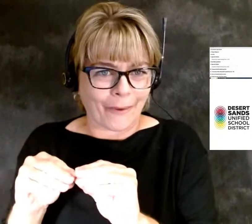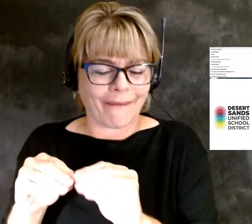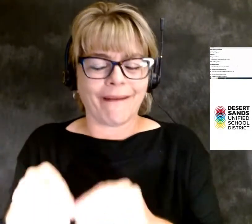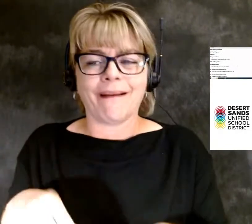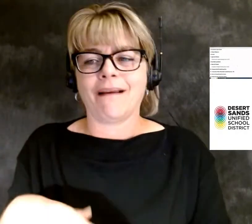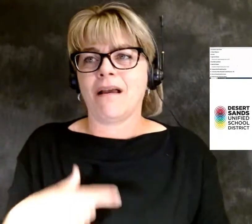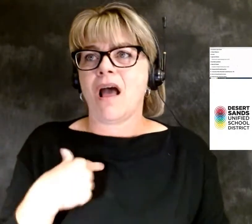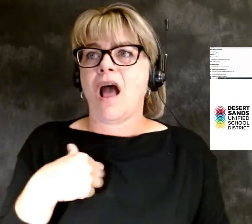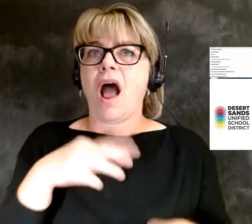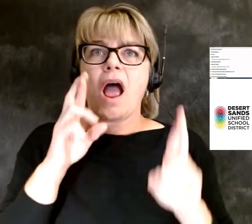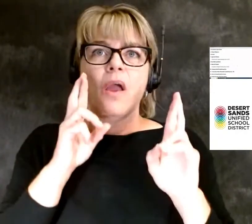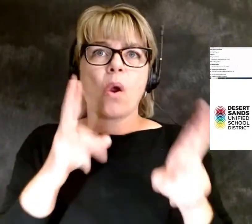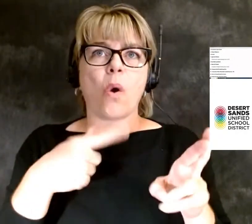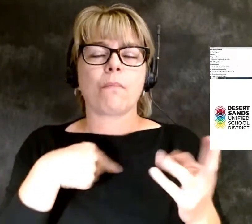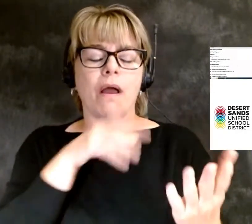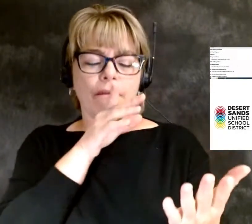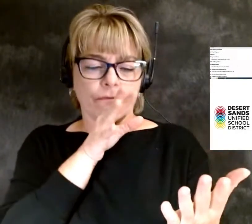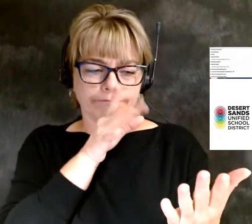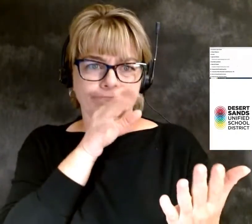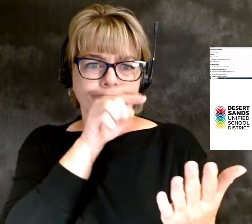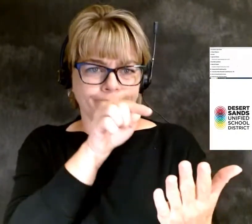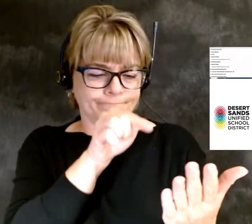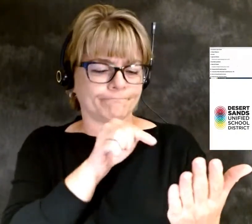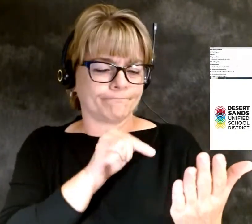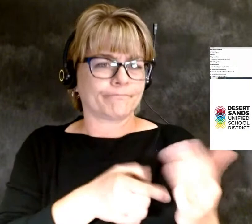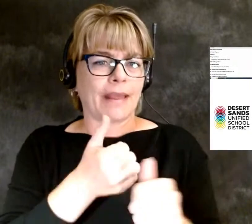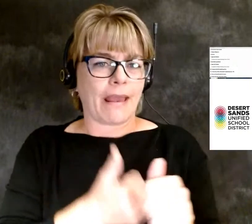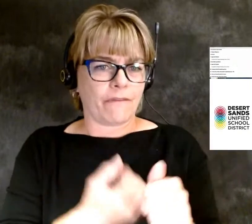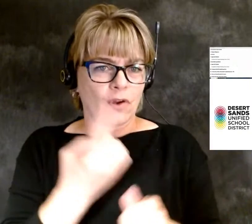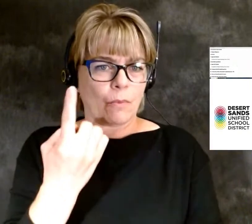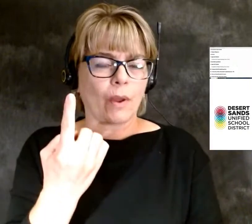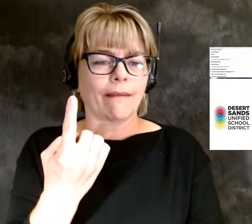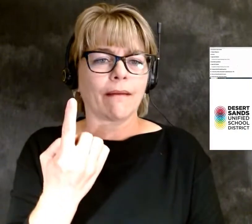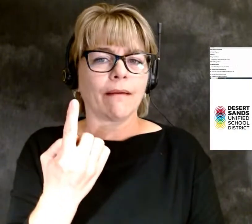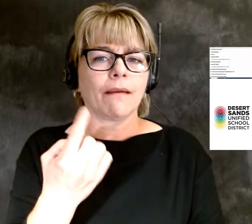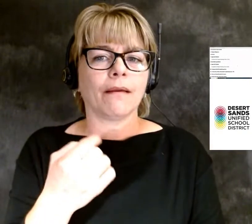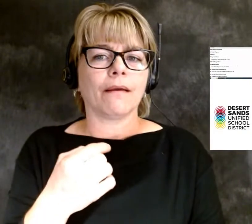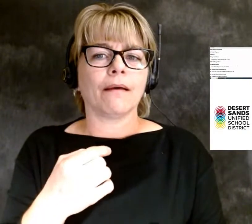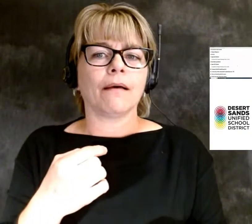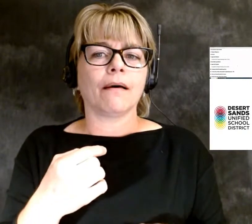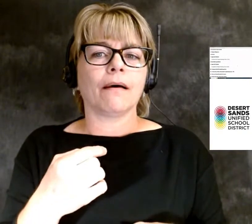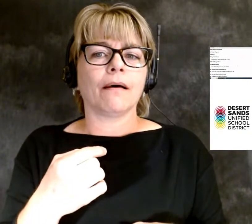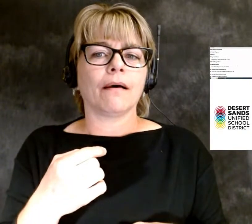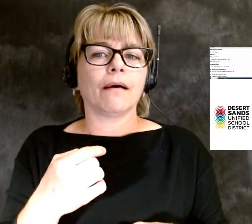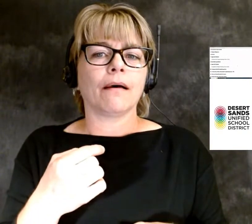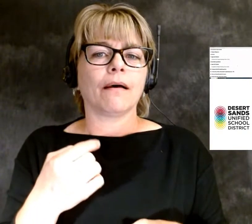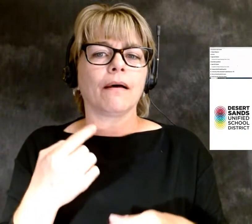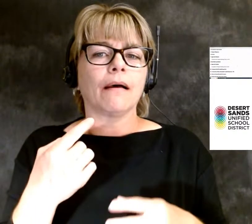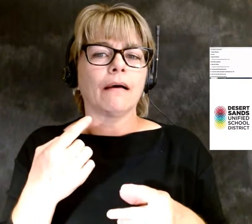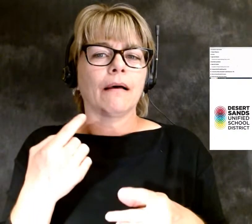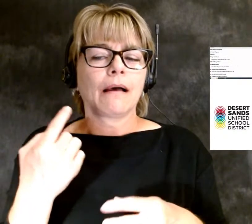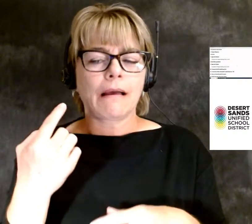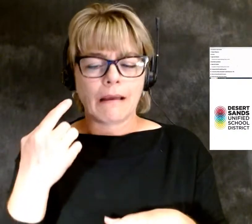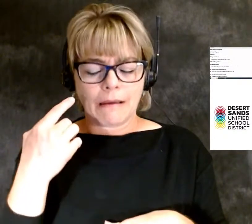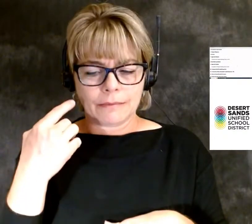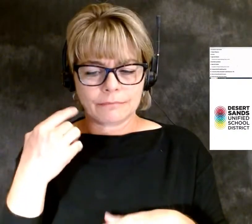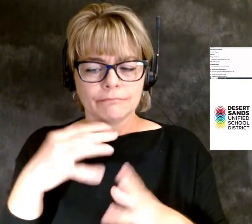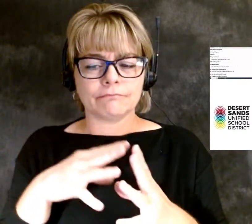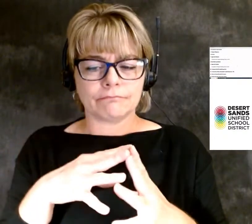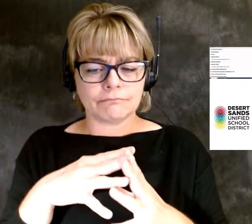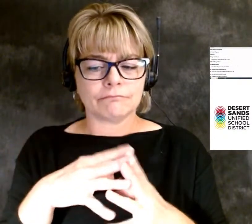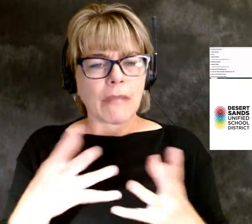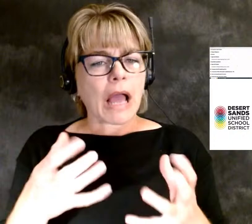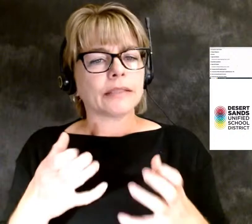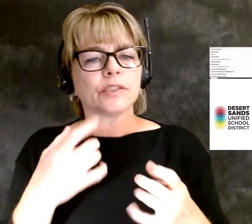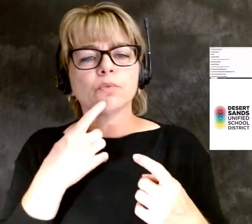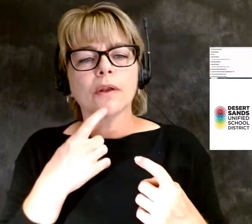I've gotten everybody. Let me see that I think I saw speak there or come about. I tried to take some notes, but I want to just say